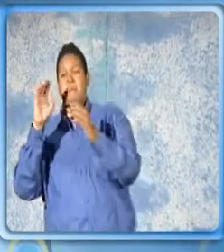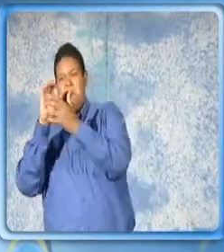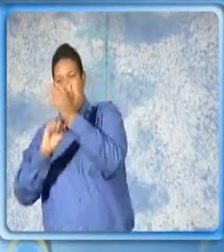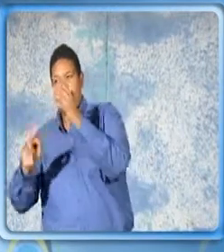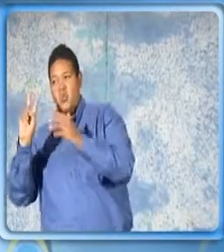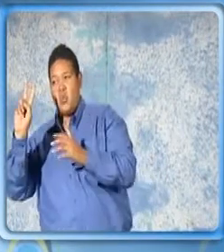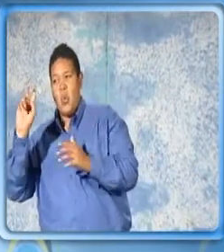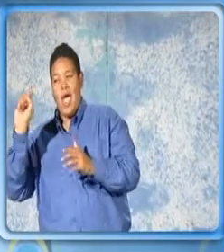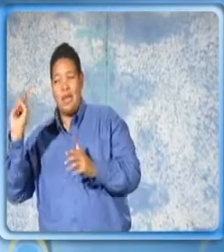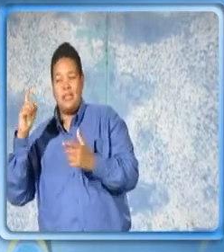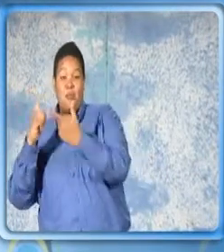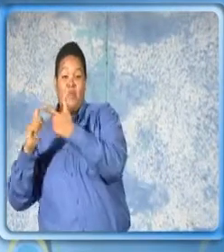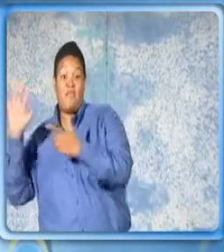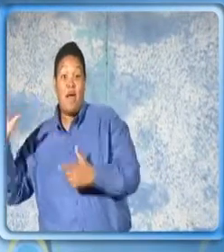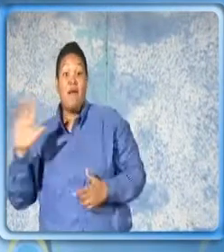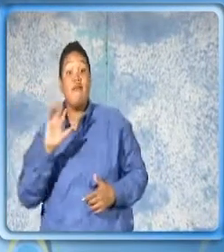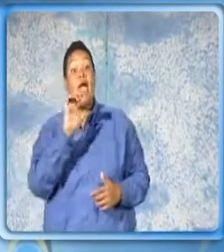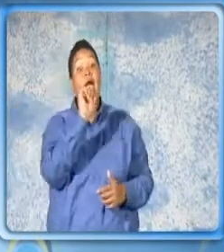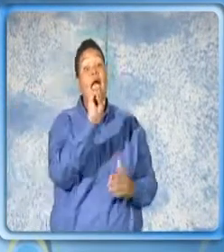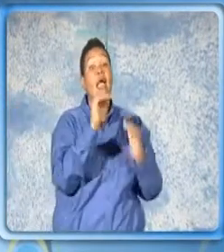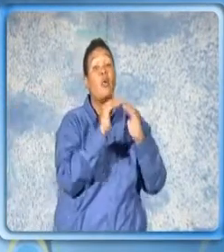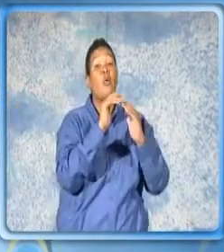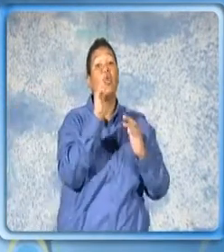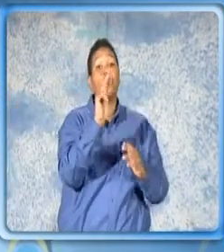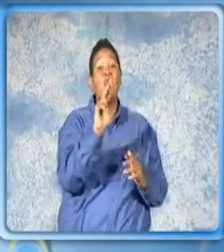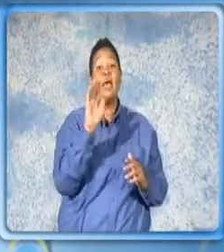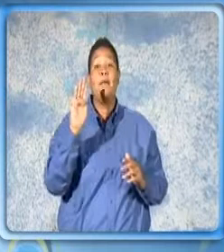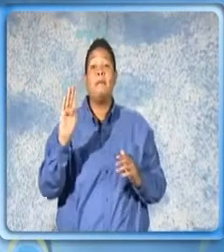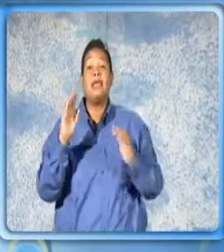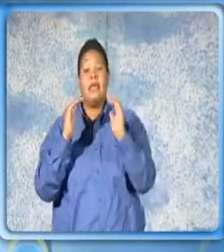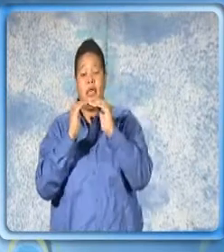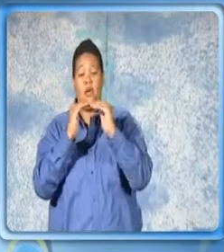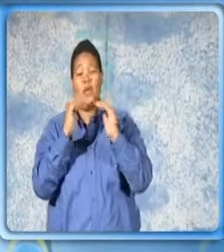3, b equals negative 2, and c equals 5.